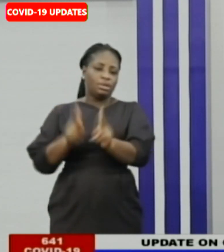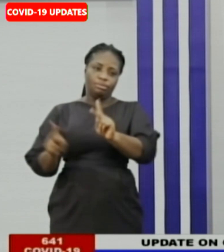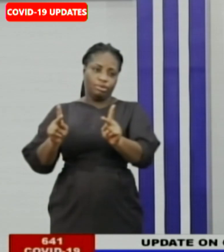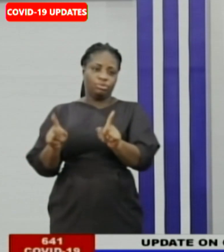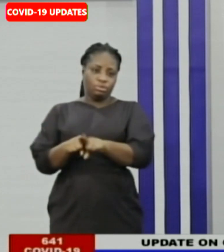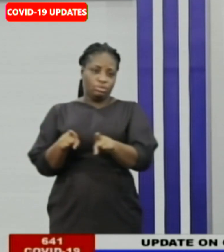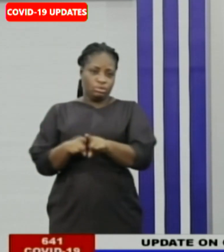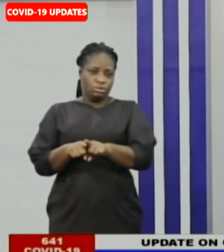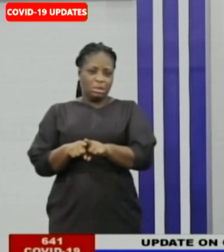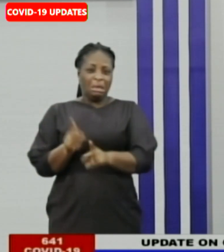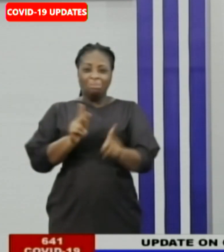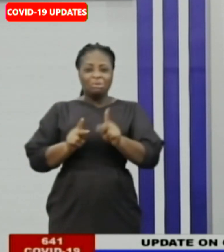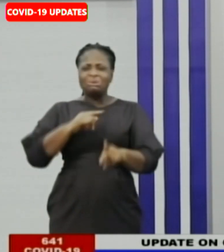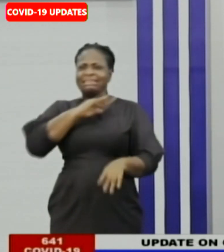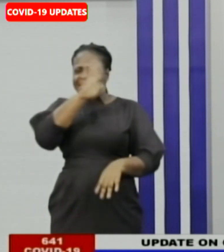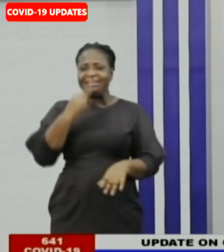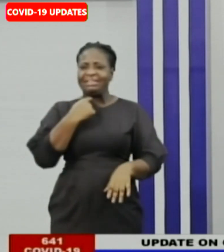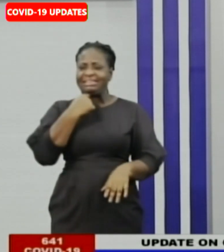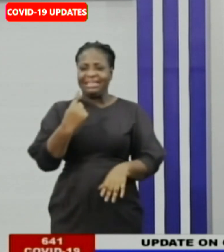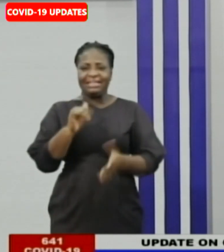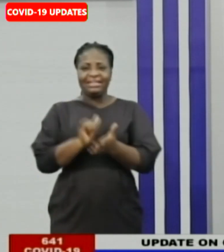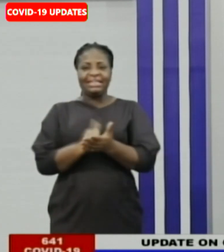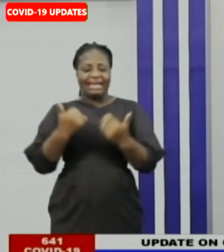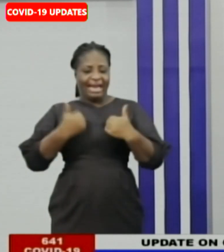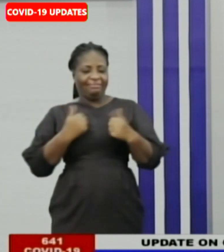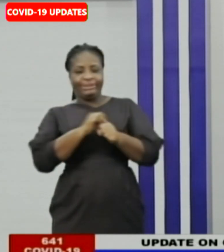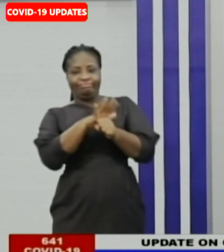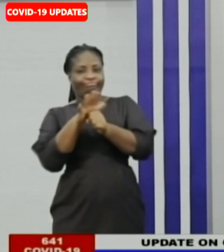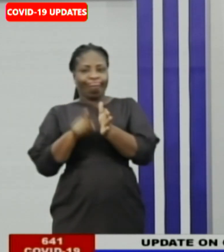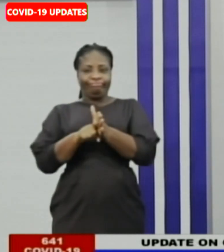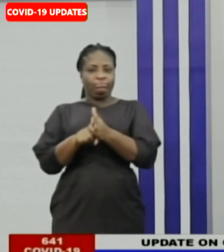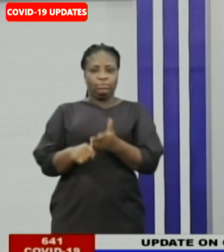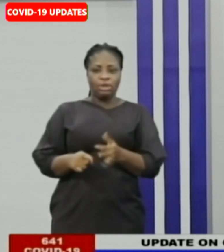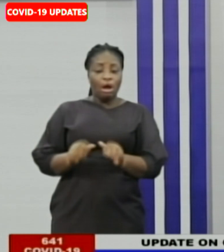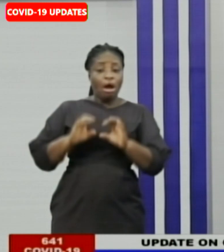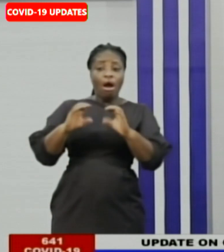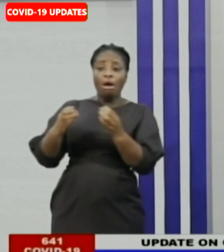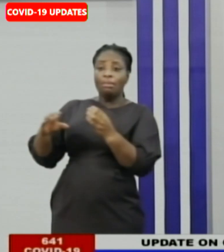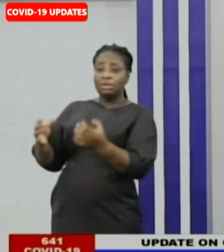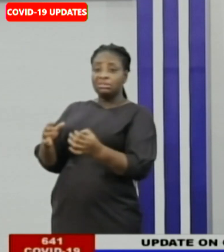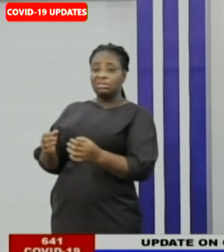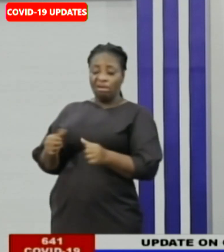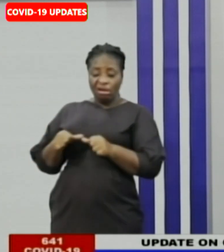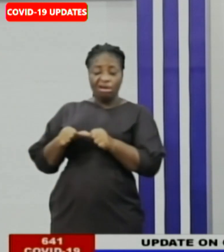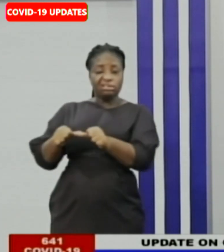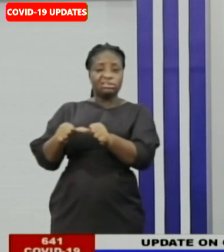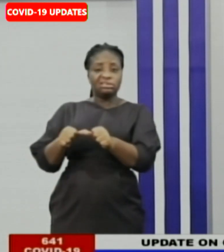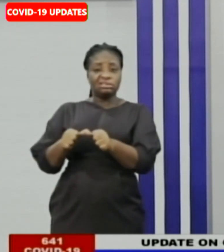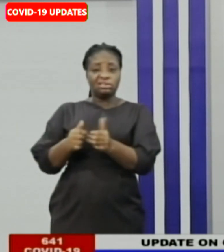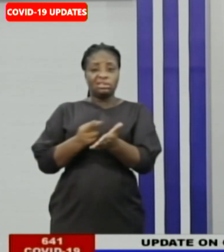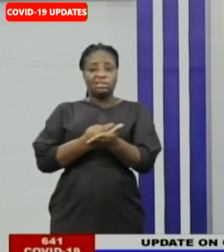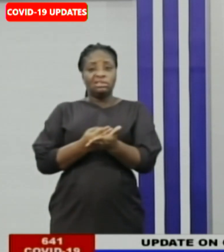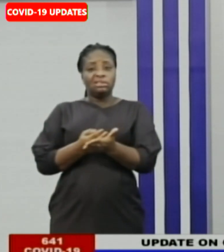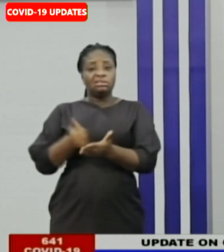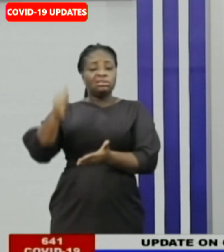People may not disclose their conditions as they ought to. Communities will continue rejecting offers